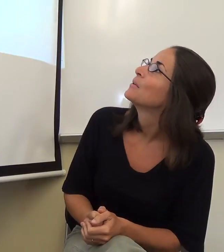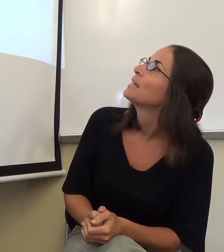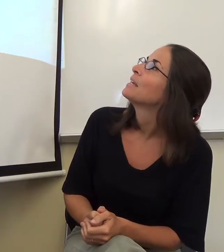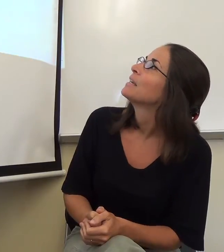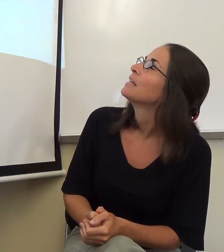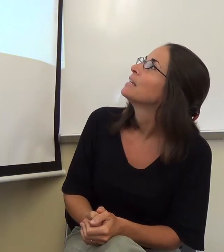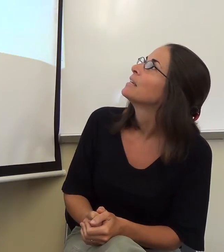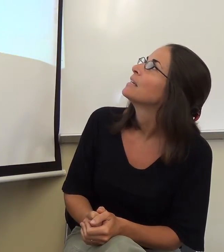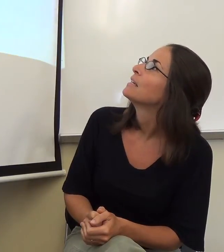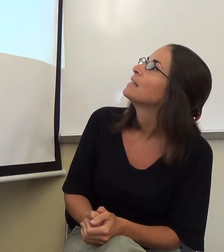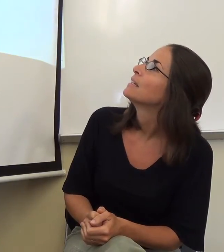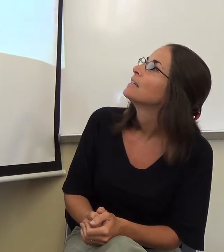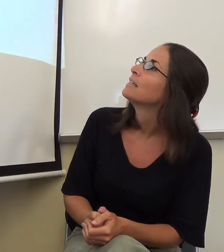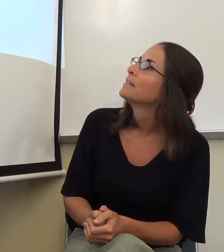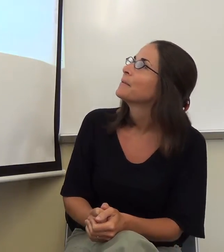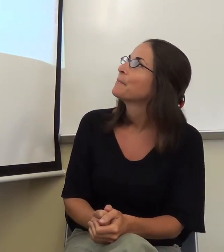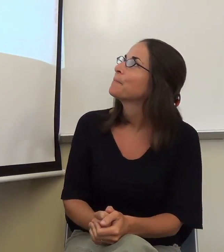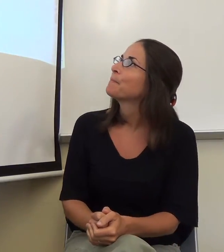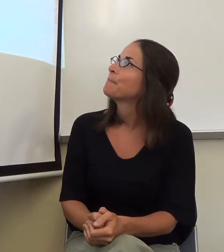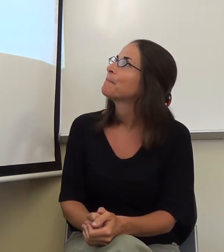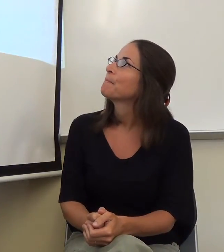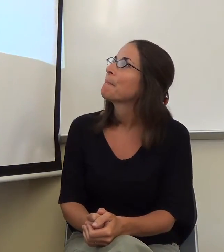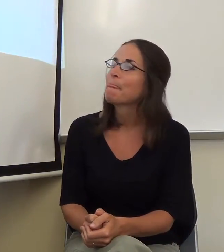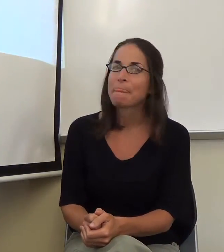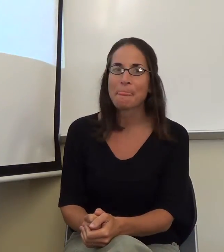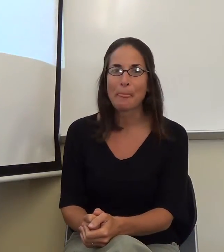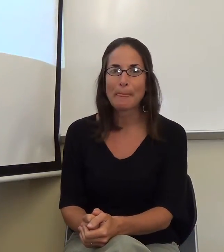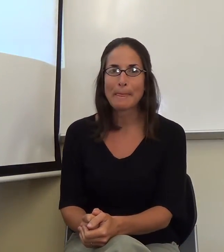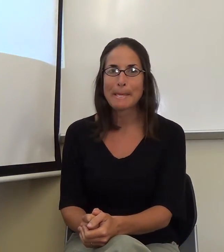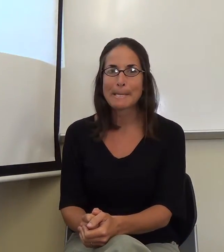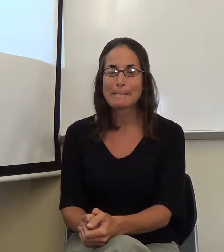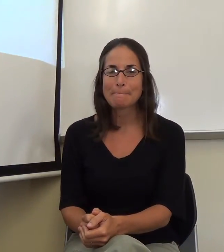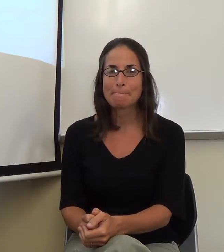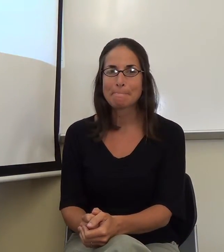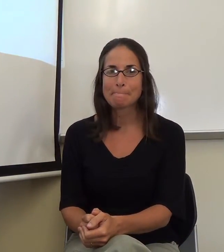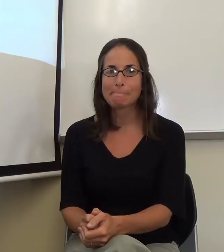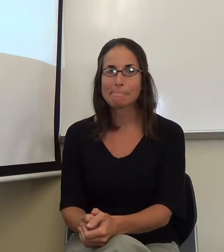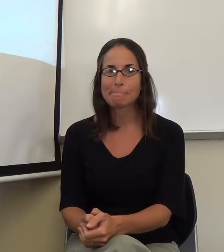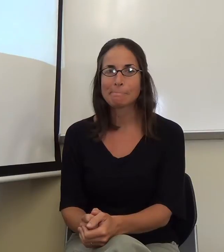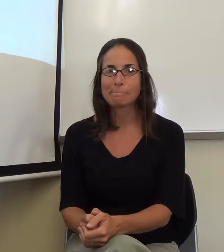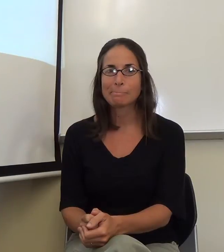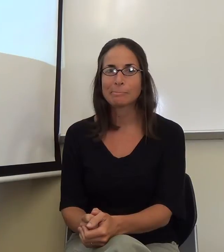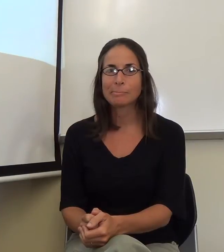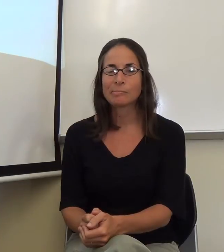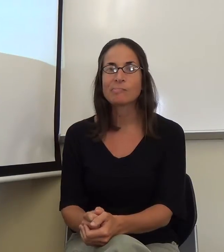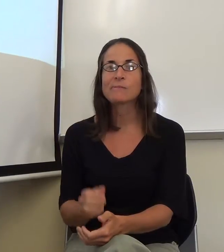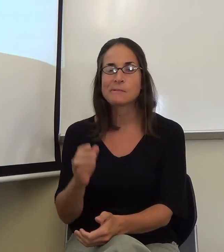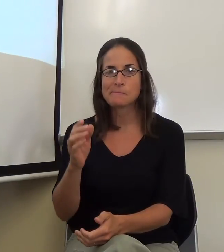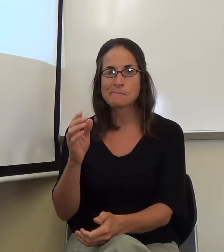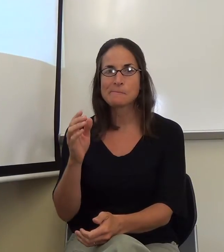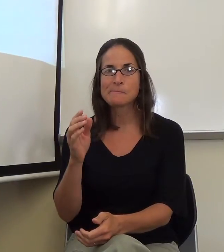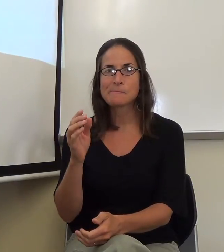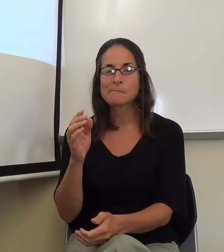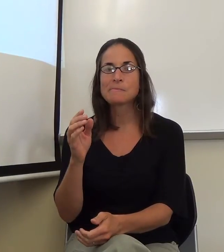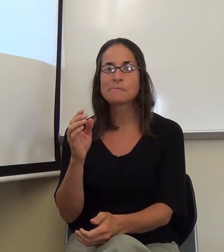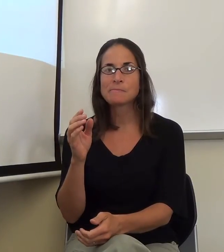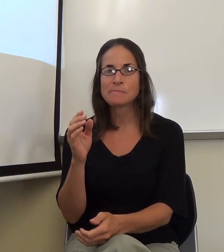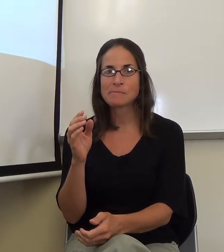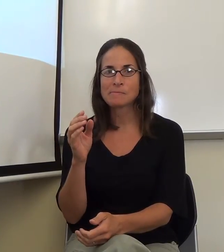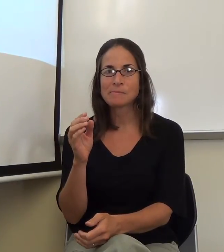really trying to see here is that these things are going up. Okay, so this is okay. At least